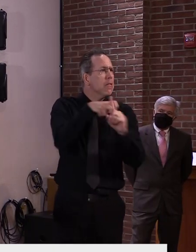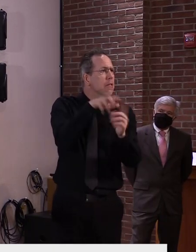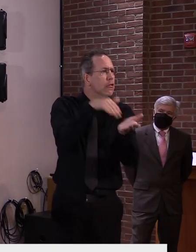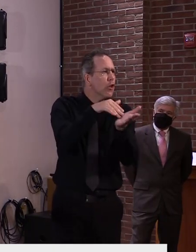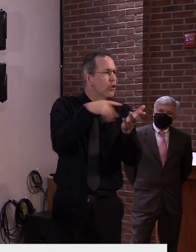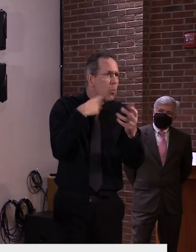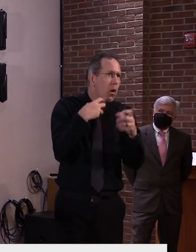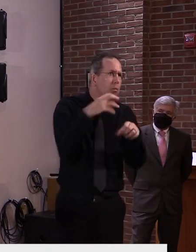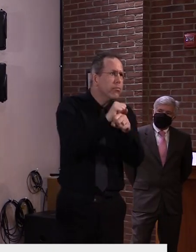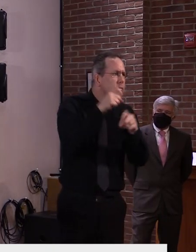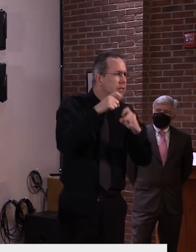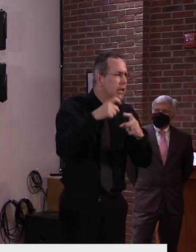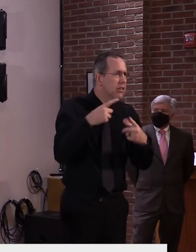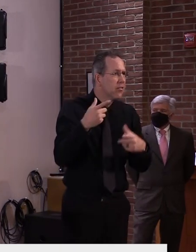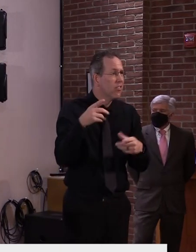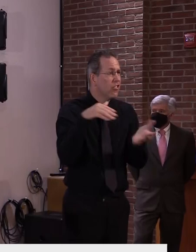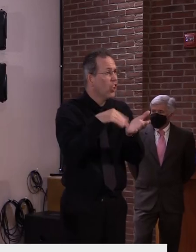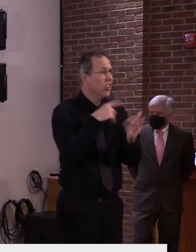that. Thank you.